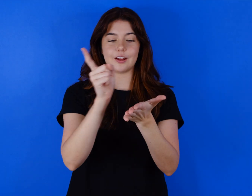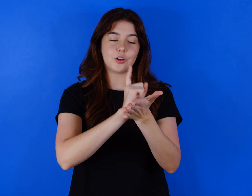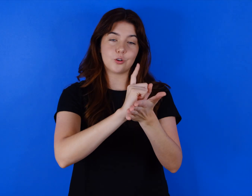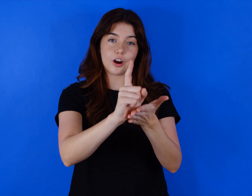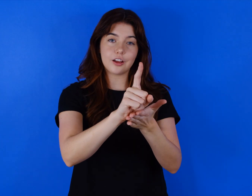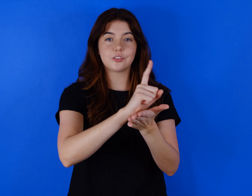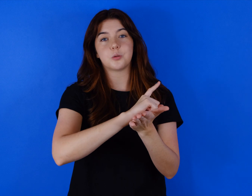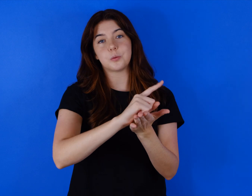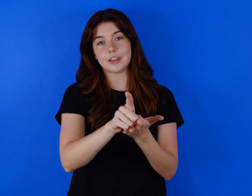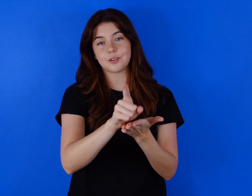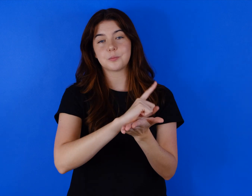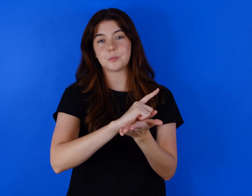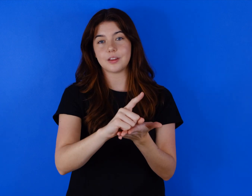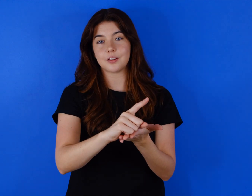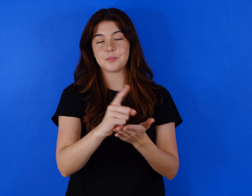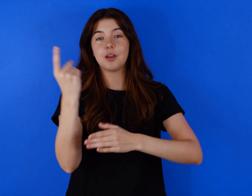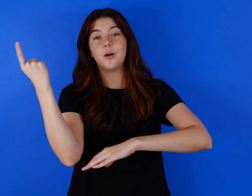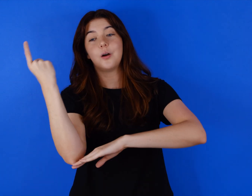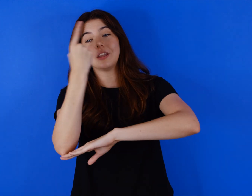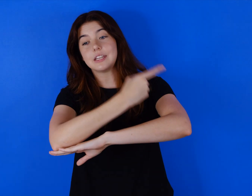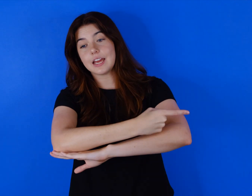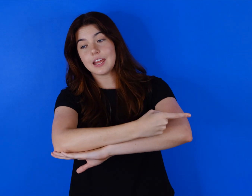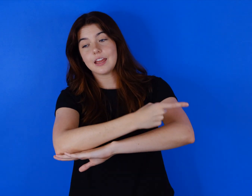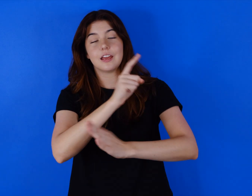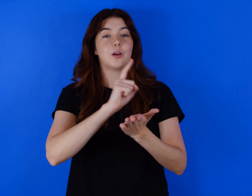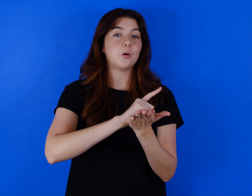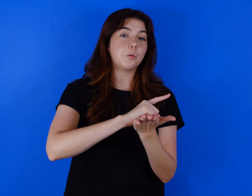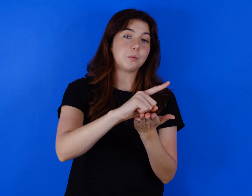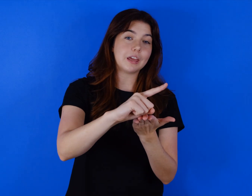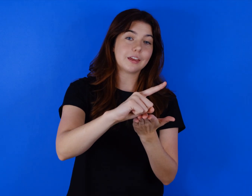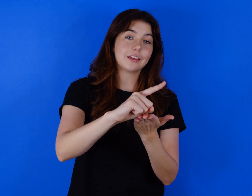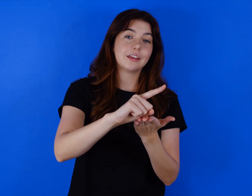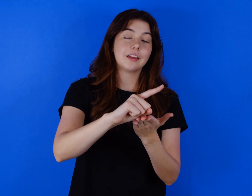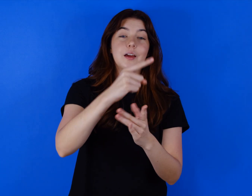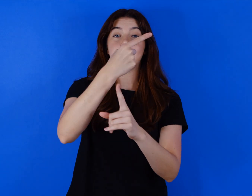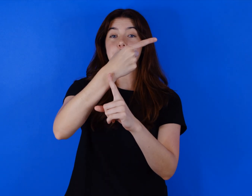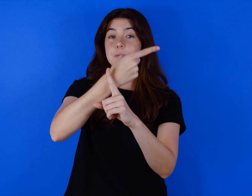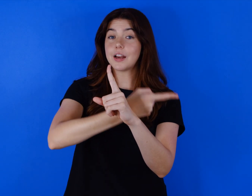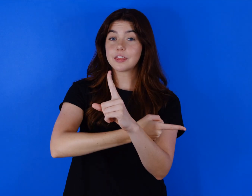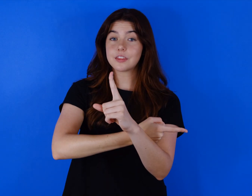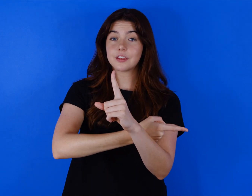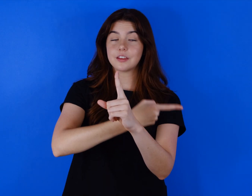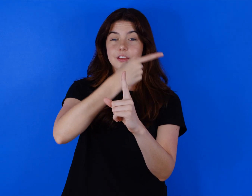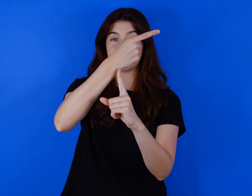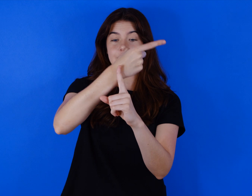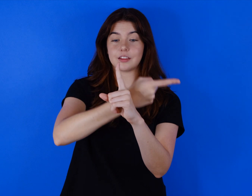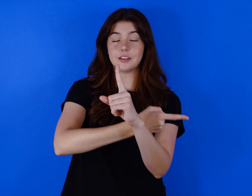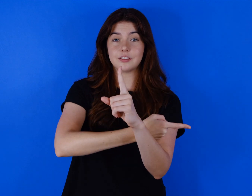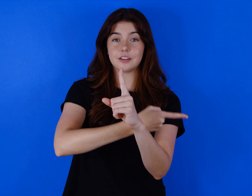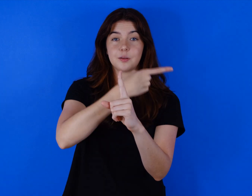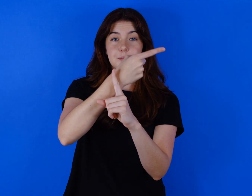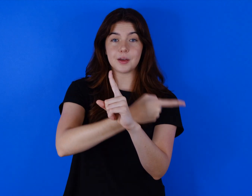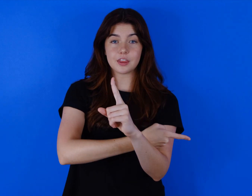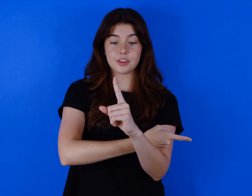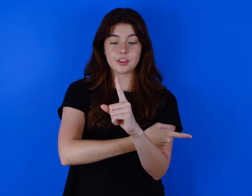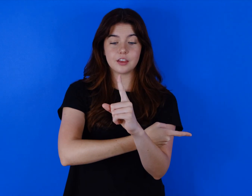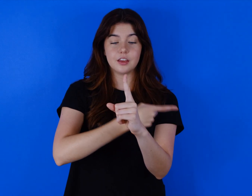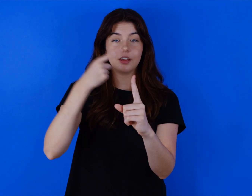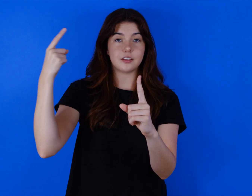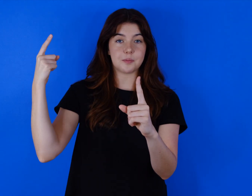go across, week, week. Day, week, month is like this, month. Dominant